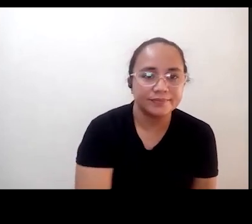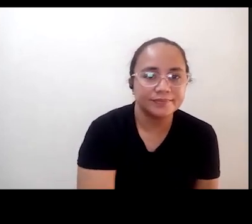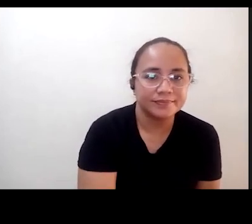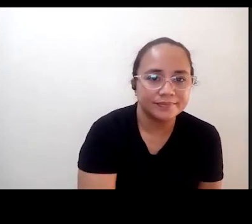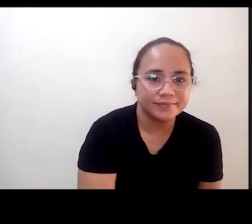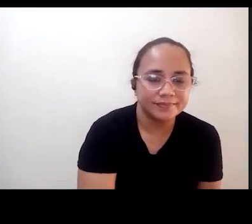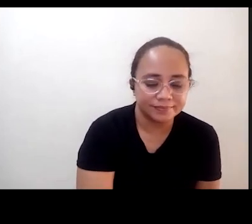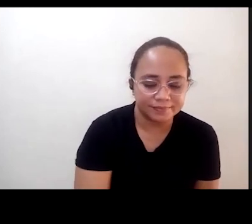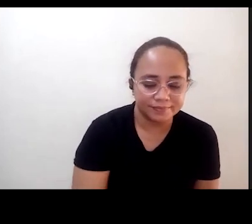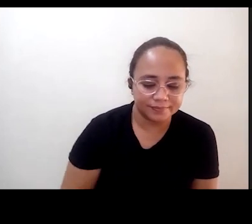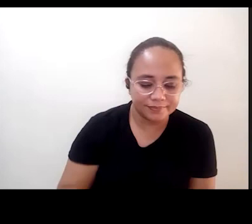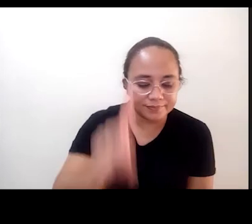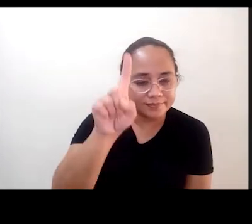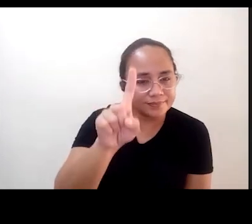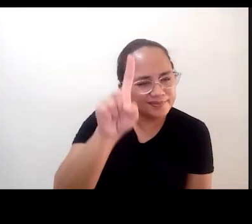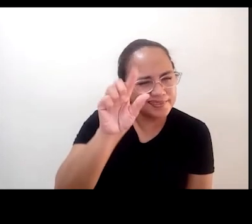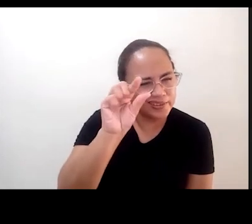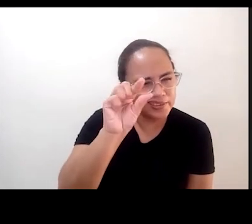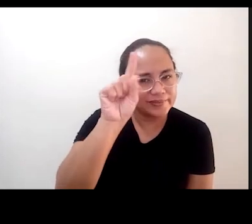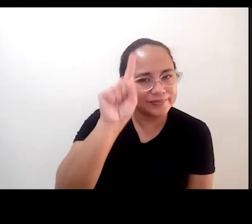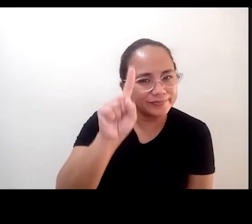Go back up a little bit.